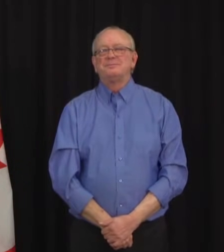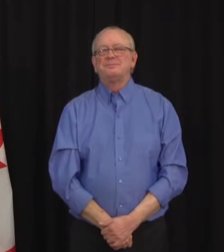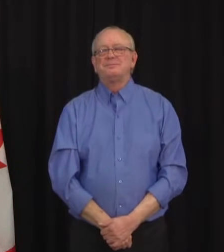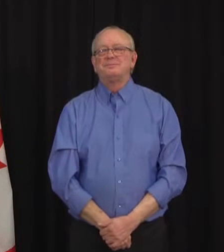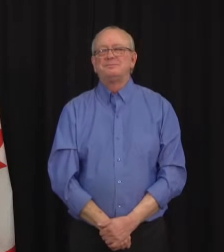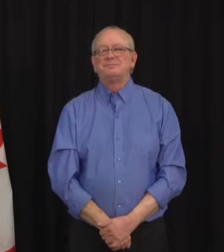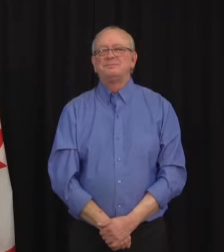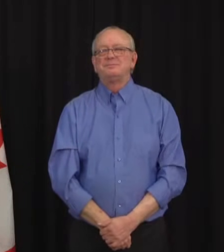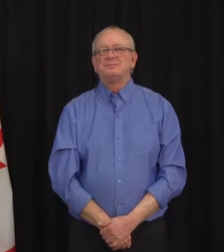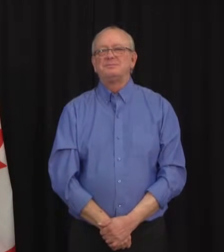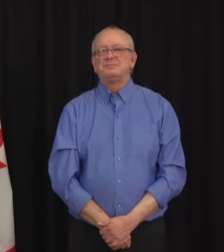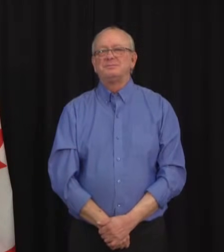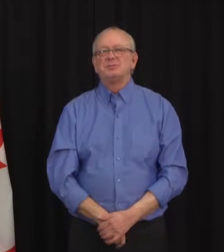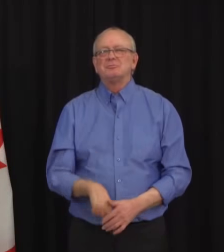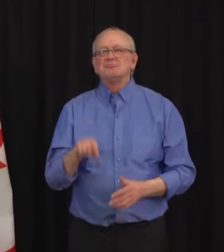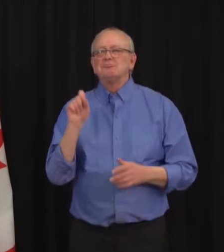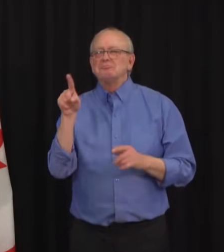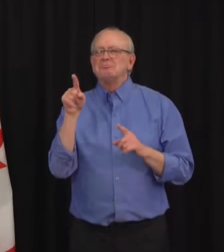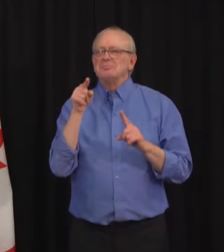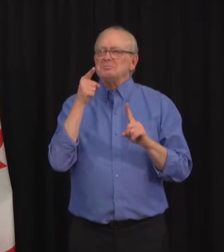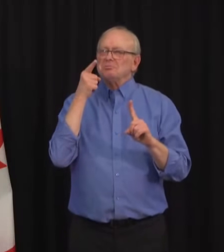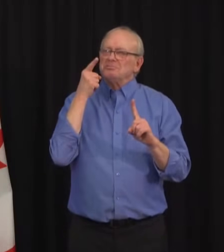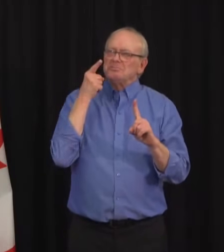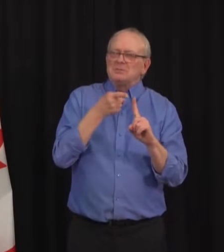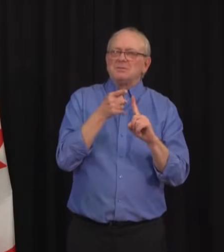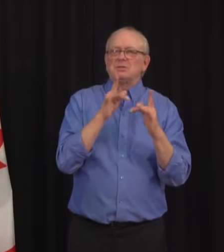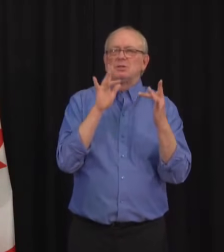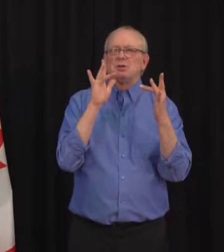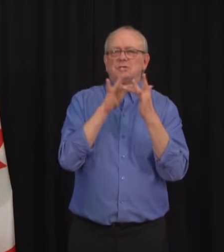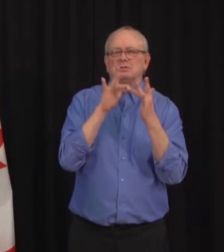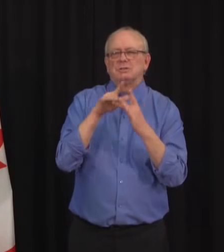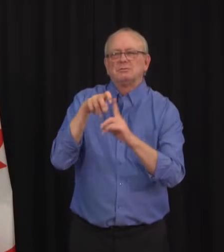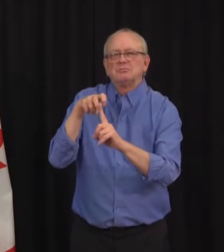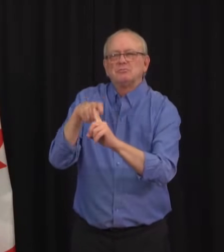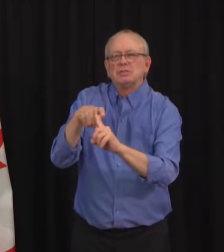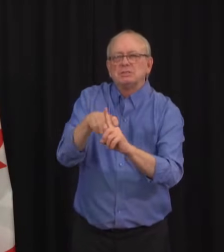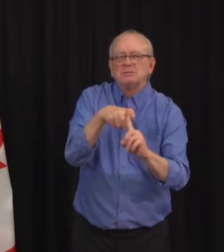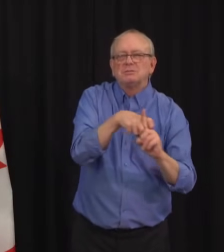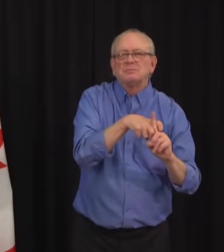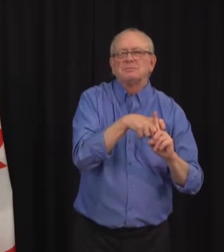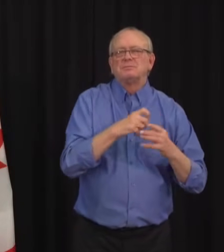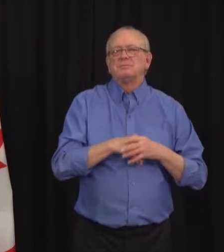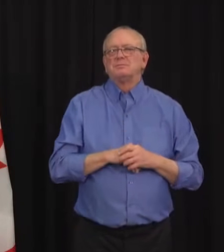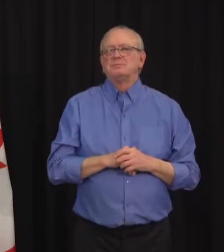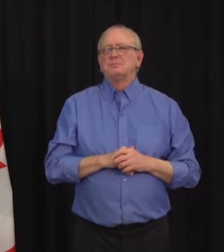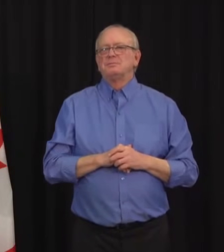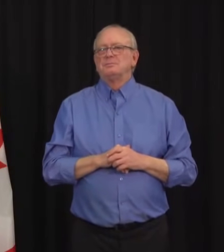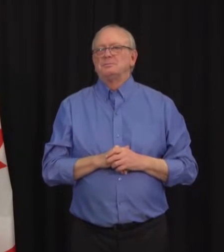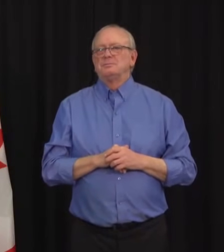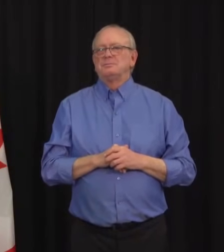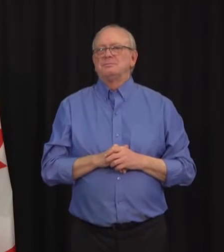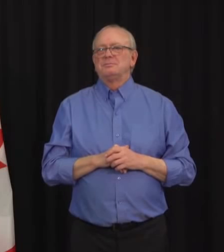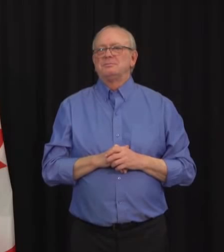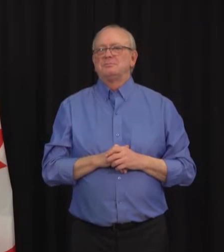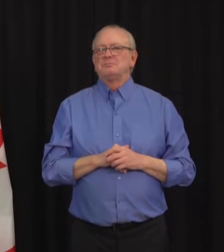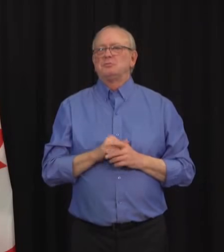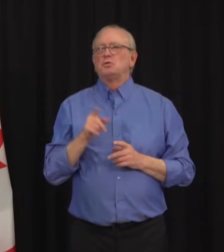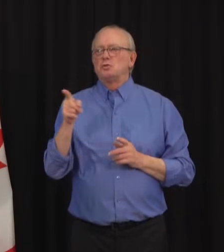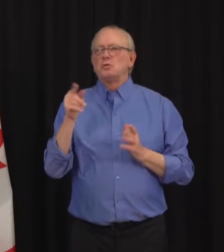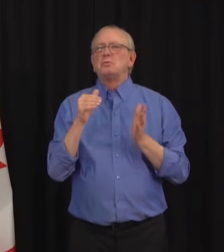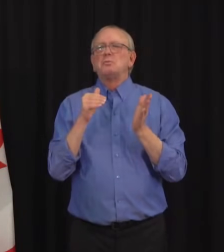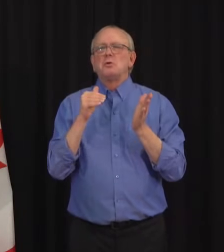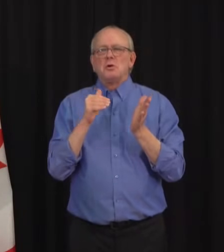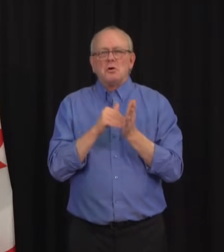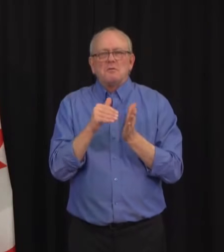about contact tracing. This has come up a few times, and you kind of referenced it there, saying, thanks for helping out and such to get in contact.